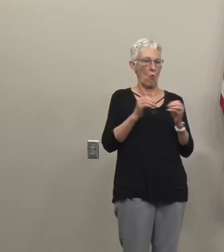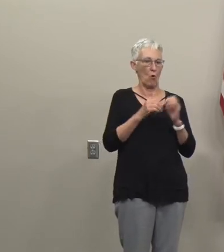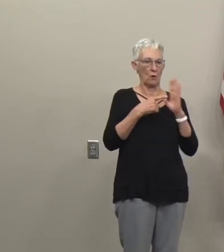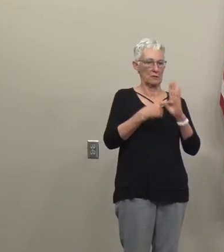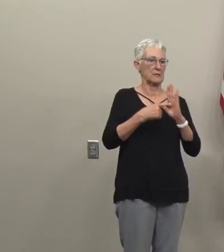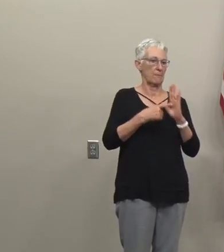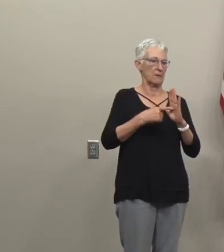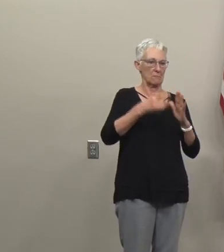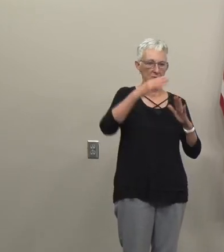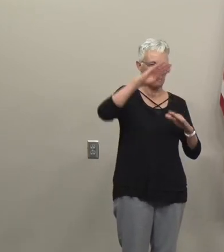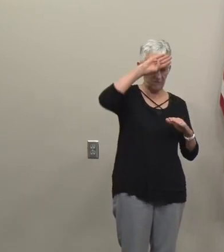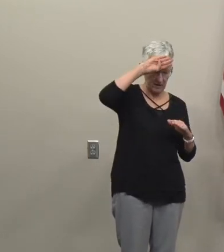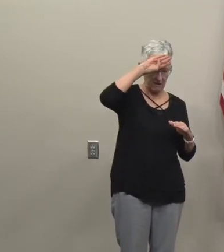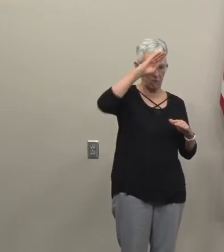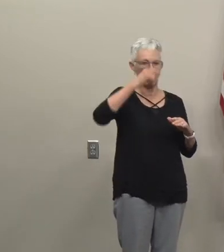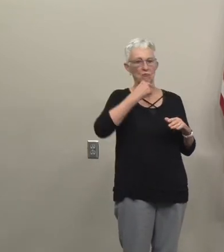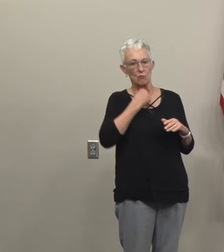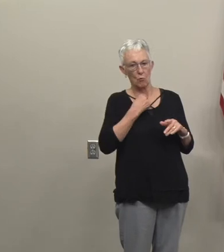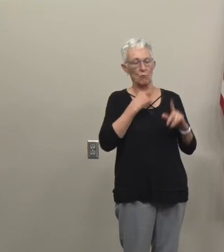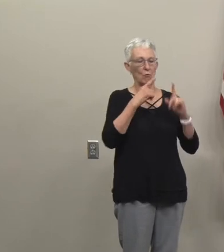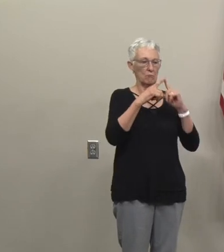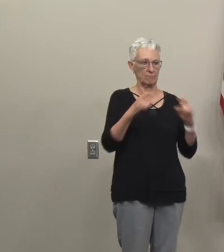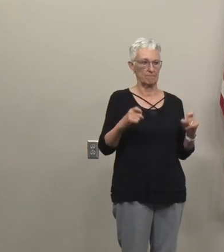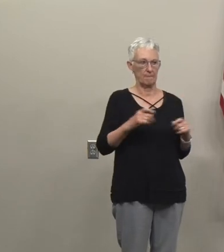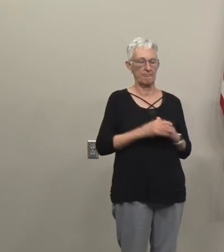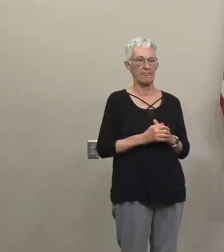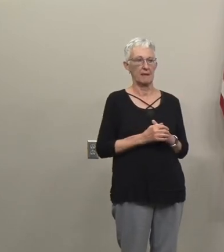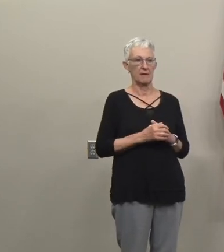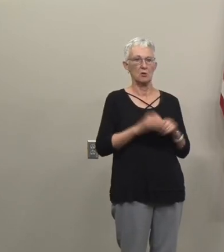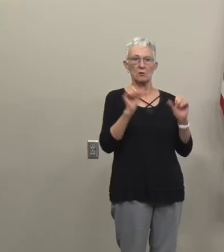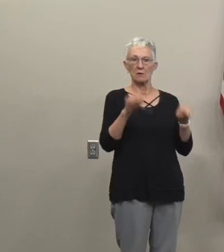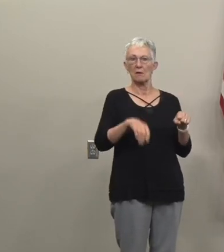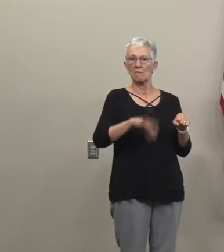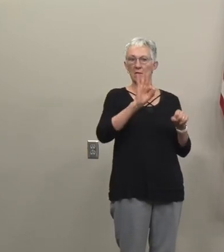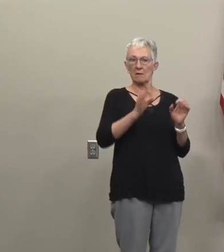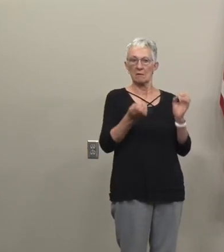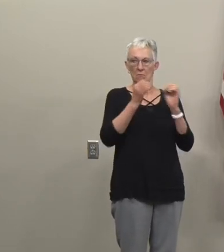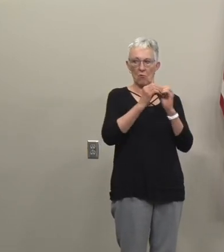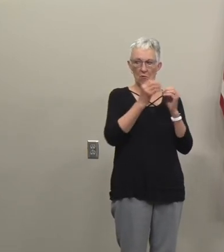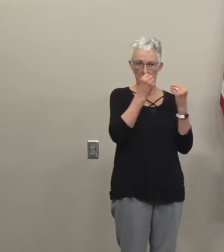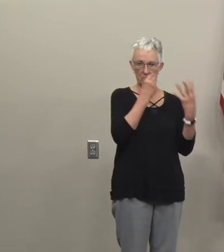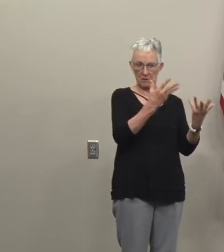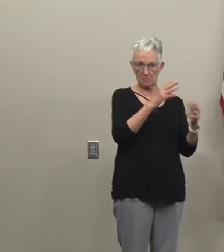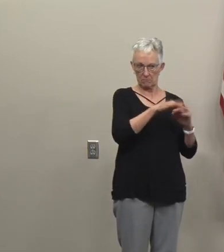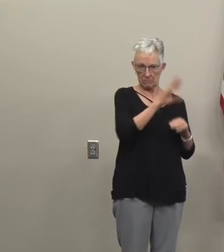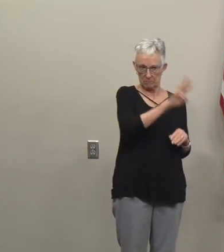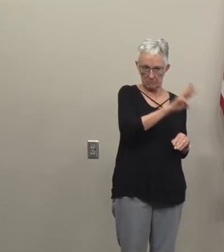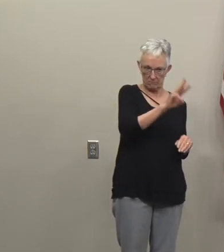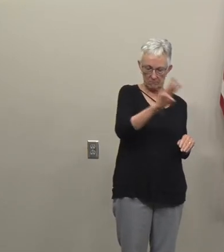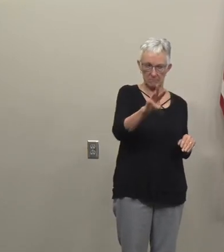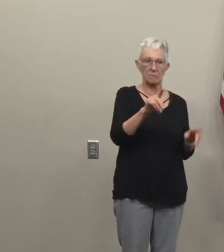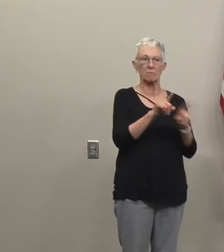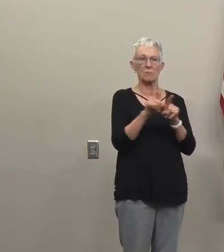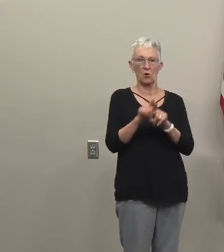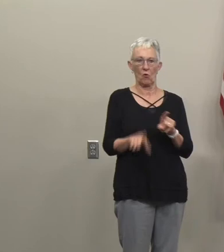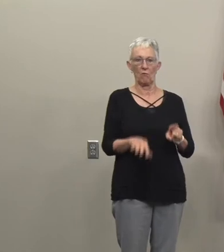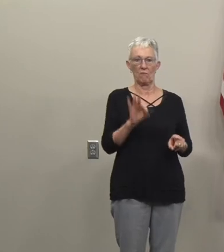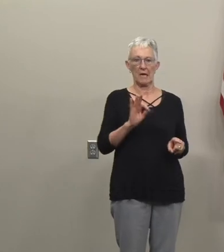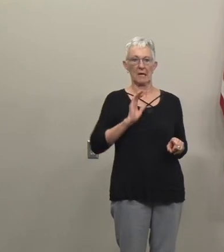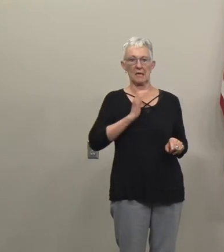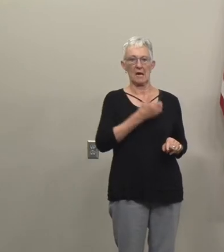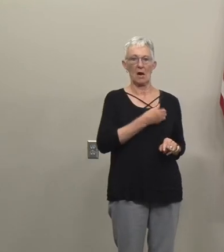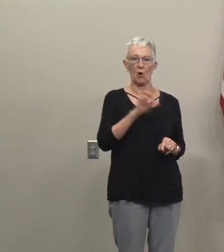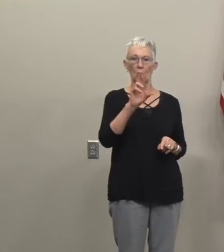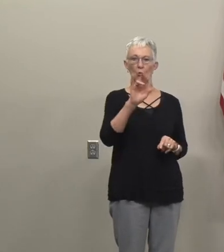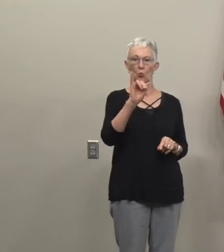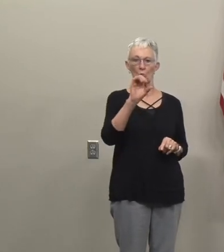detailed demographic information from our case investigations can be found on our website, where you will also find our COVID-19 risk dial,